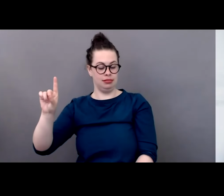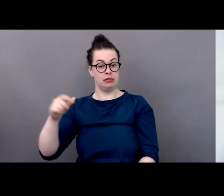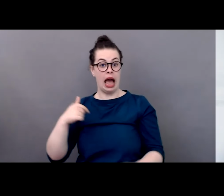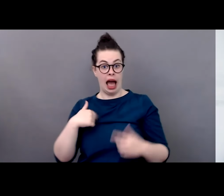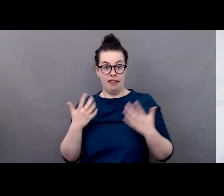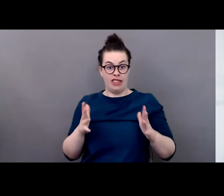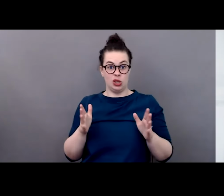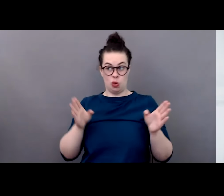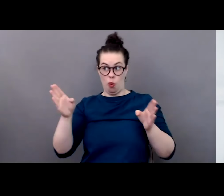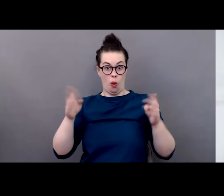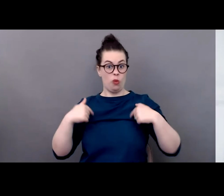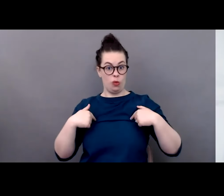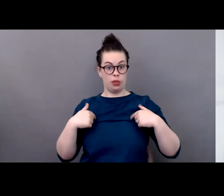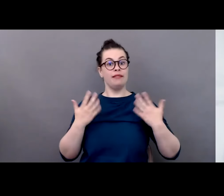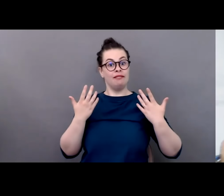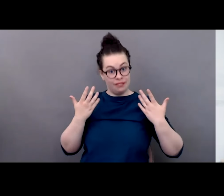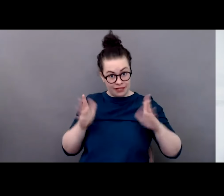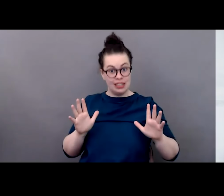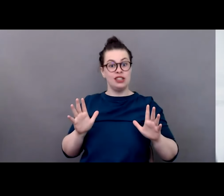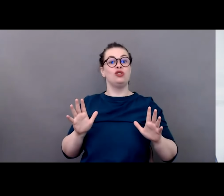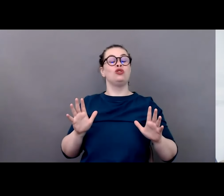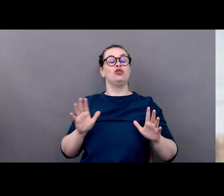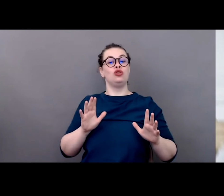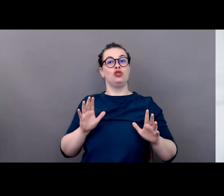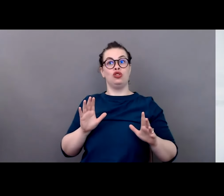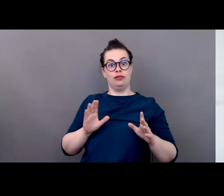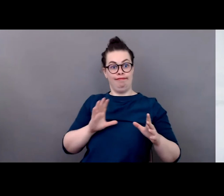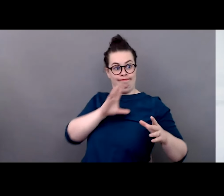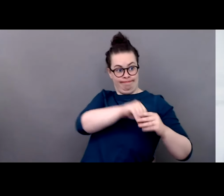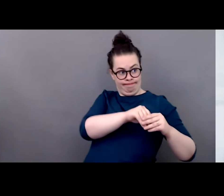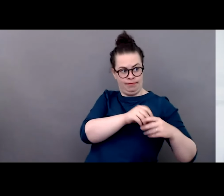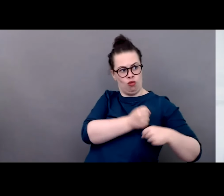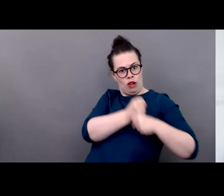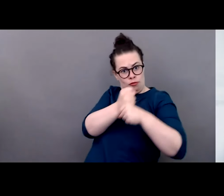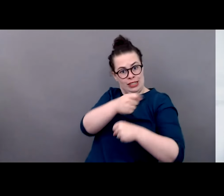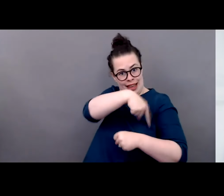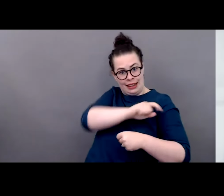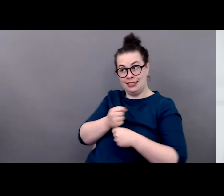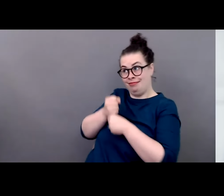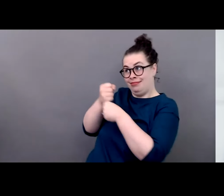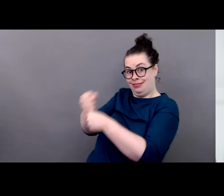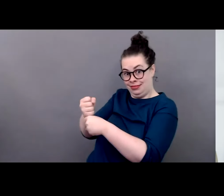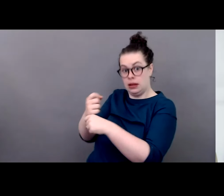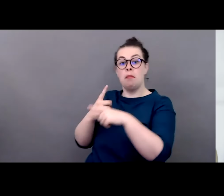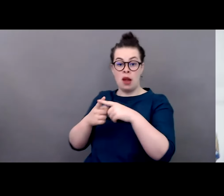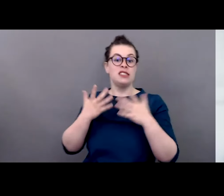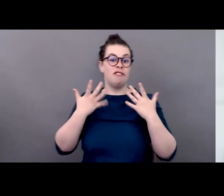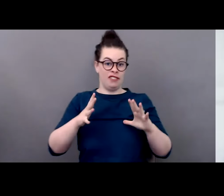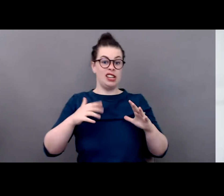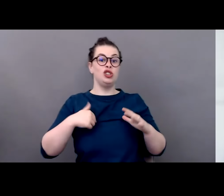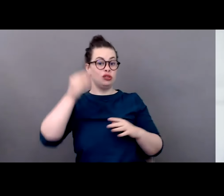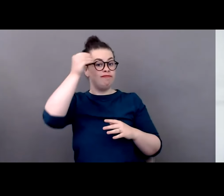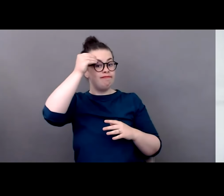a representative of clients before the CRPD committee, and also as an academic drafting an amicus